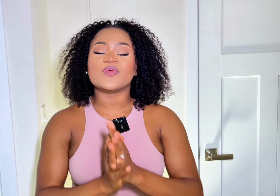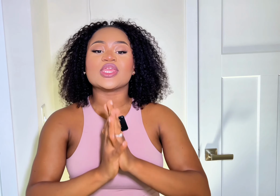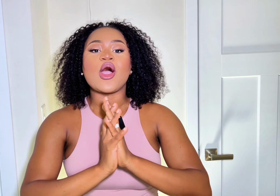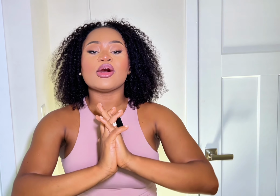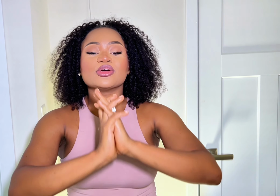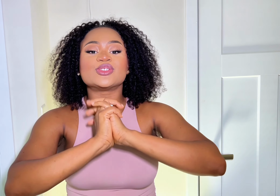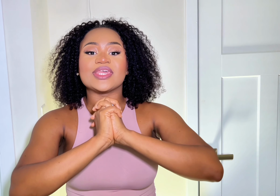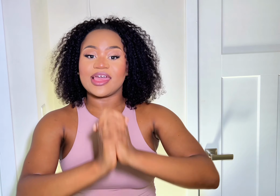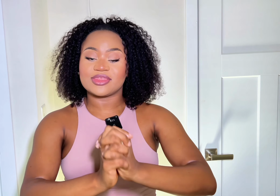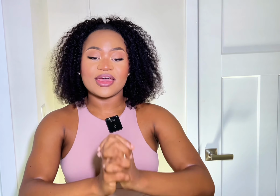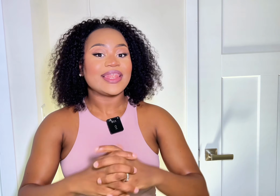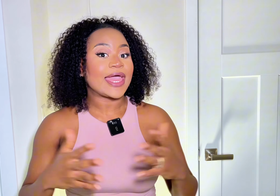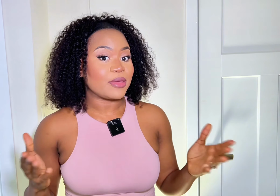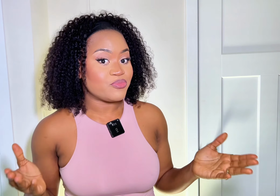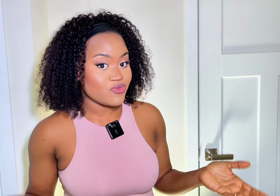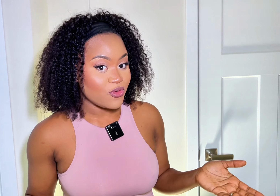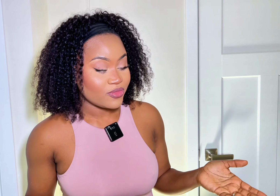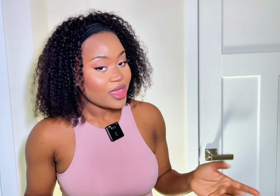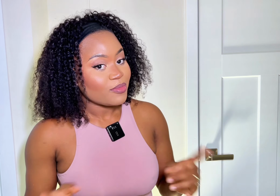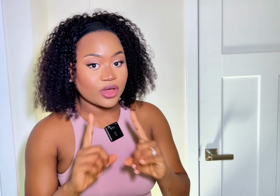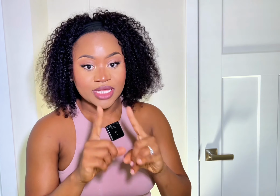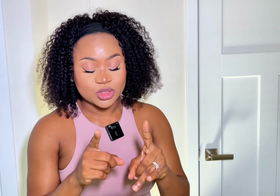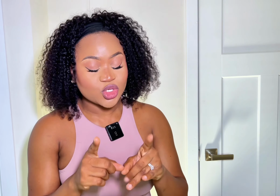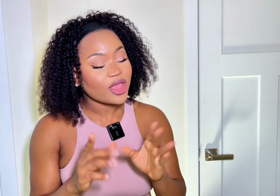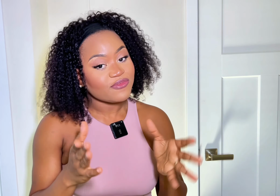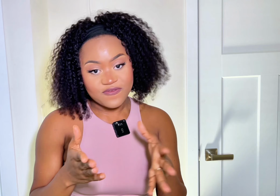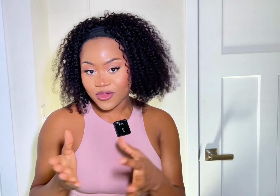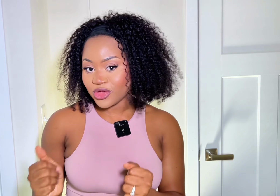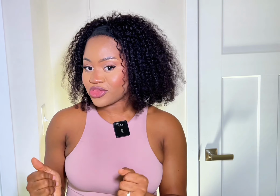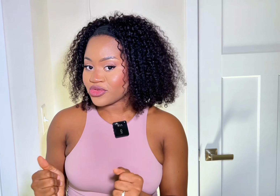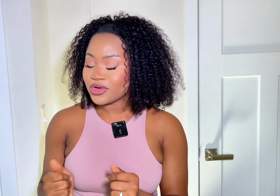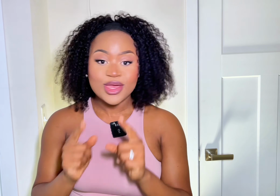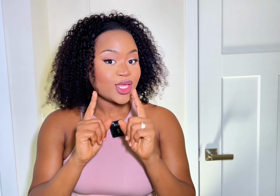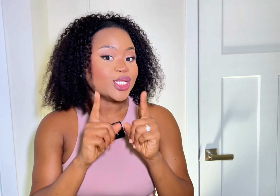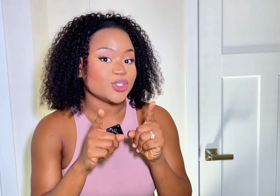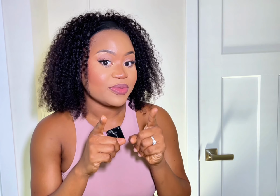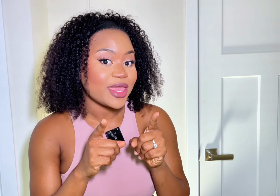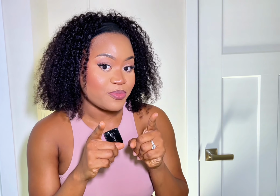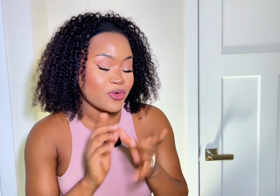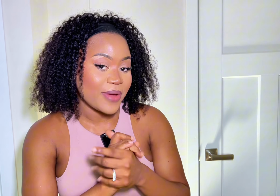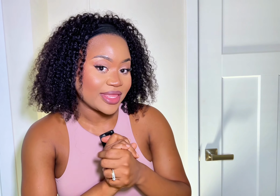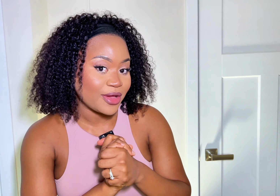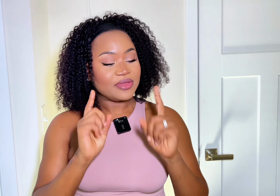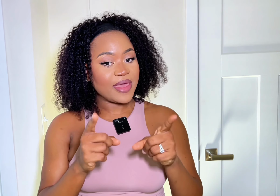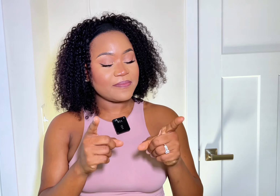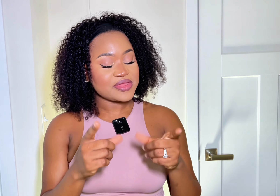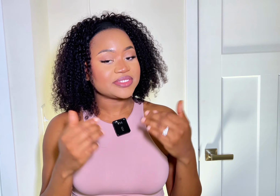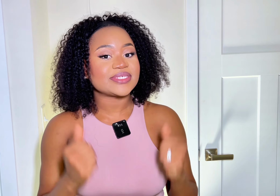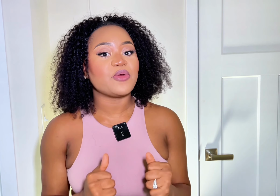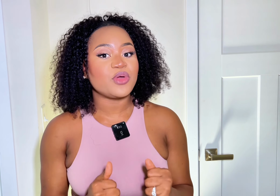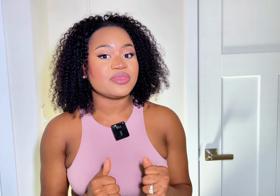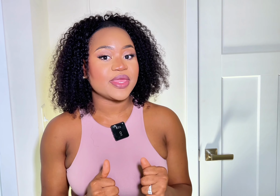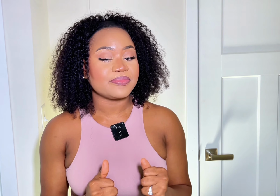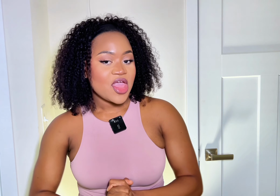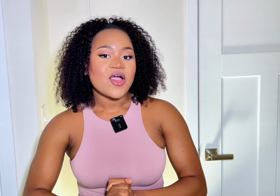it all together like a pro, because I'm sure if you follow through, you should be a pro by now. Remember, sign with me.